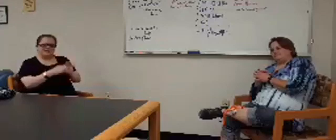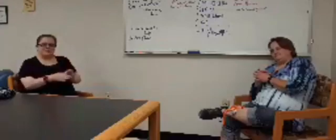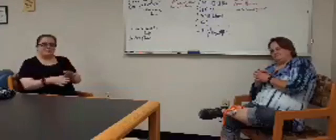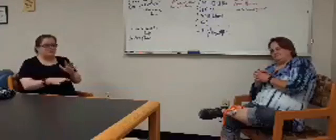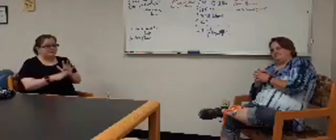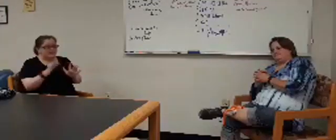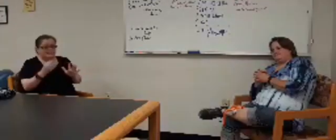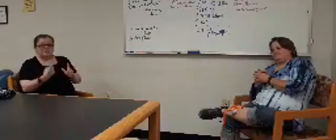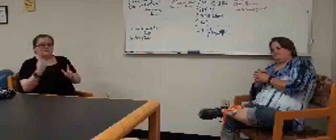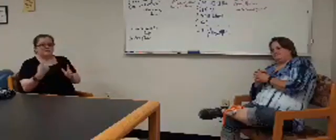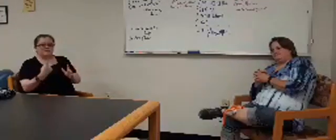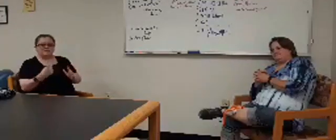to find someone,